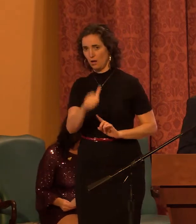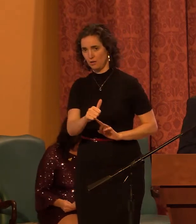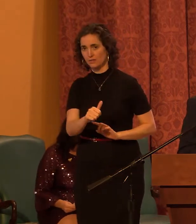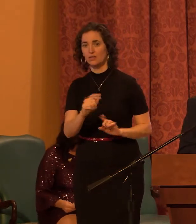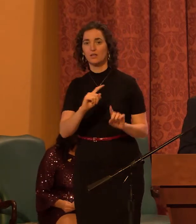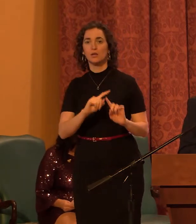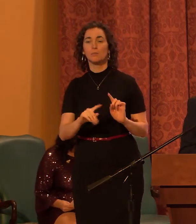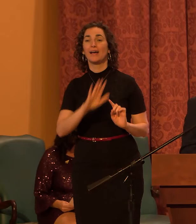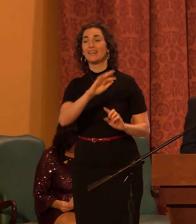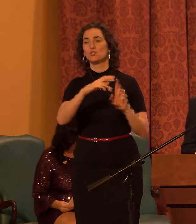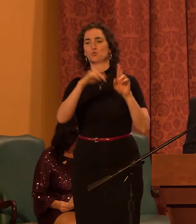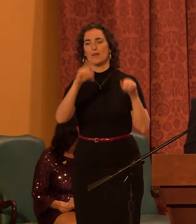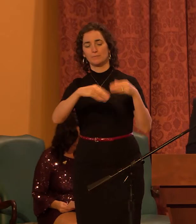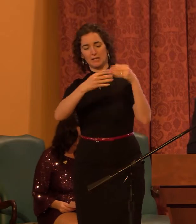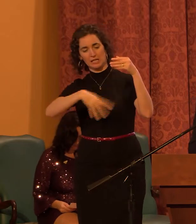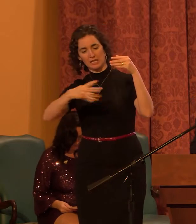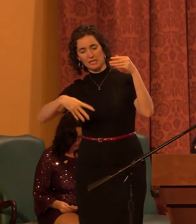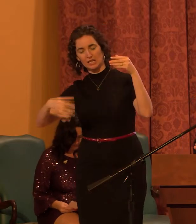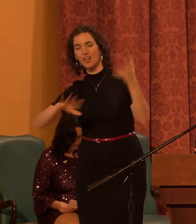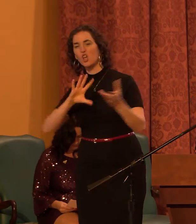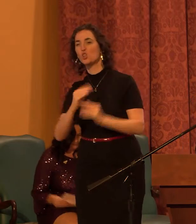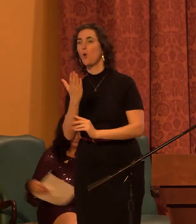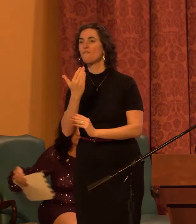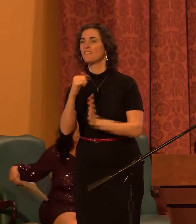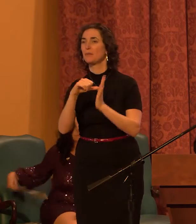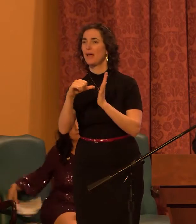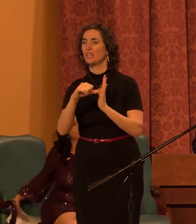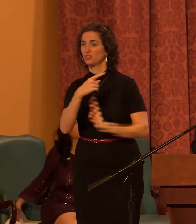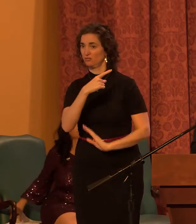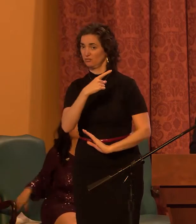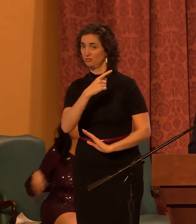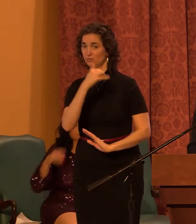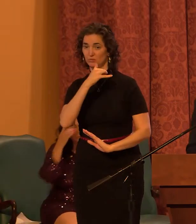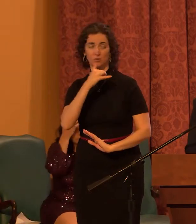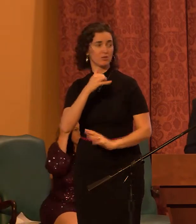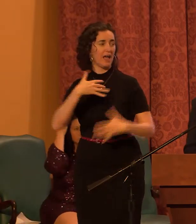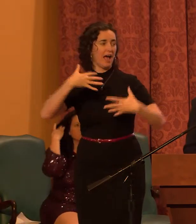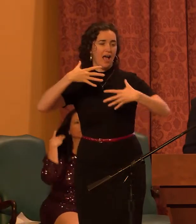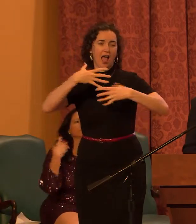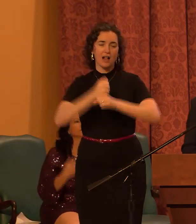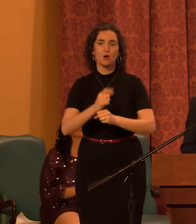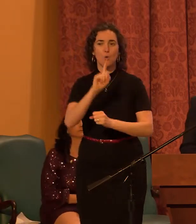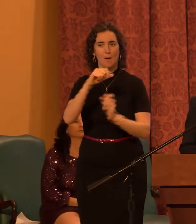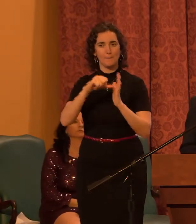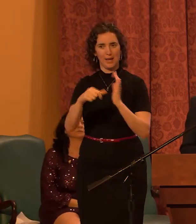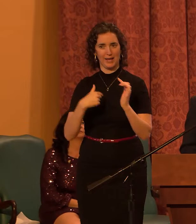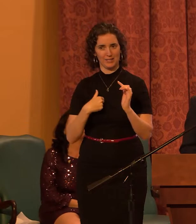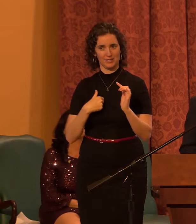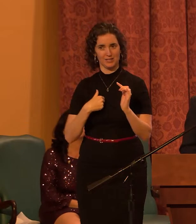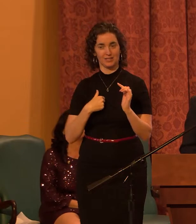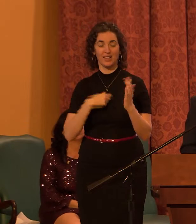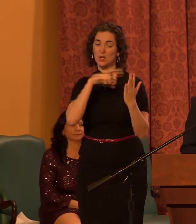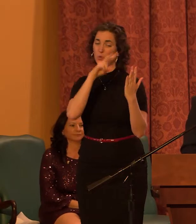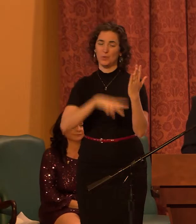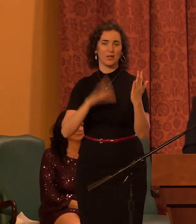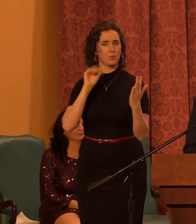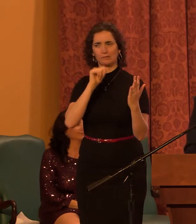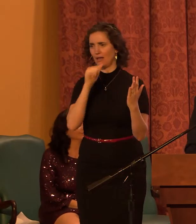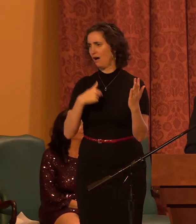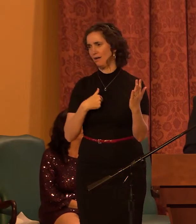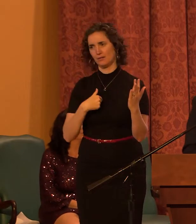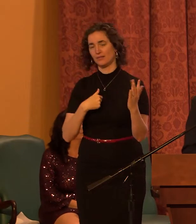but his resume was 15 pages long. So I reduced it down to one page, and I'm not going to read it,